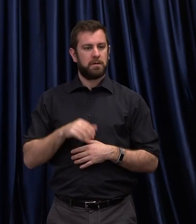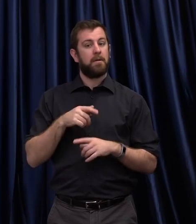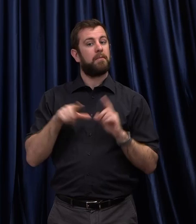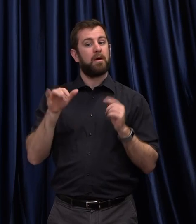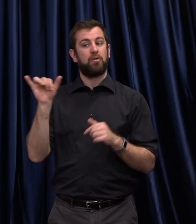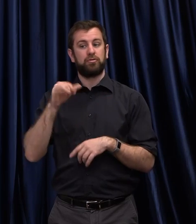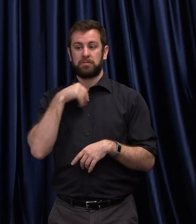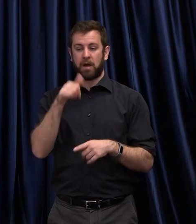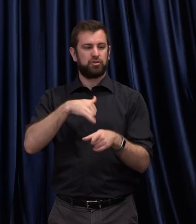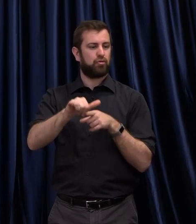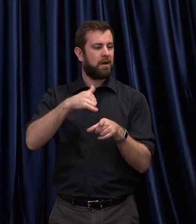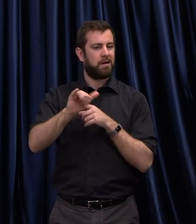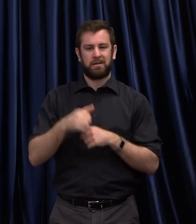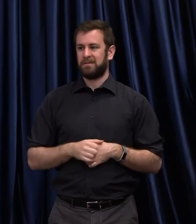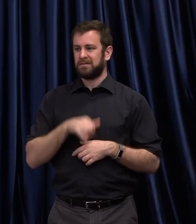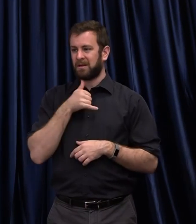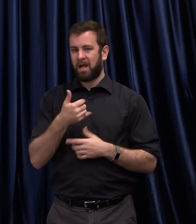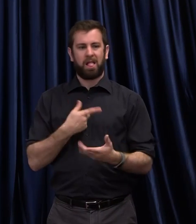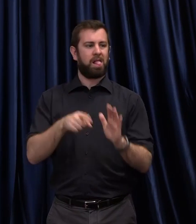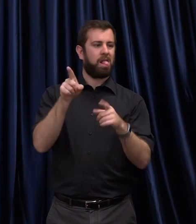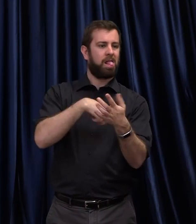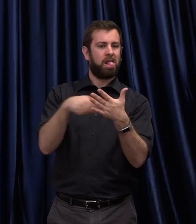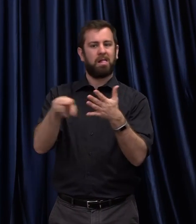swear. You're not going to curse people.